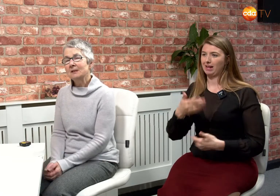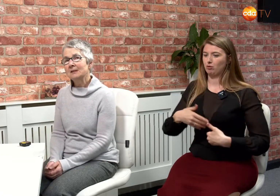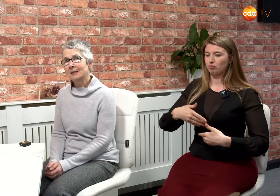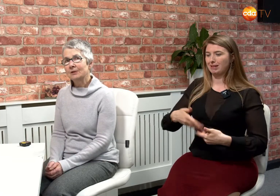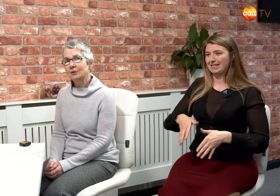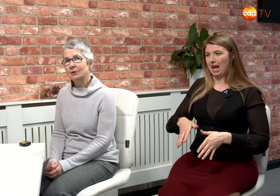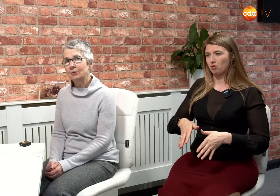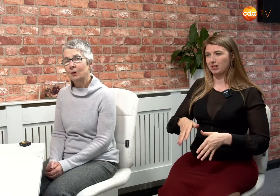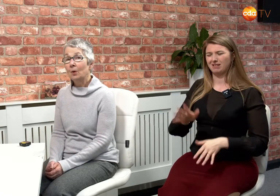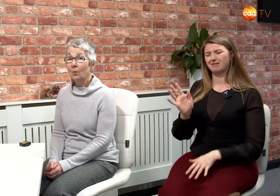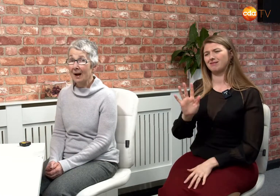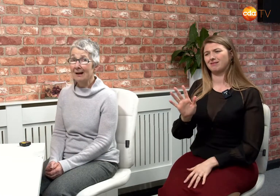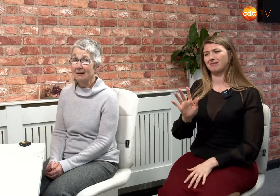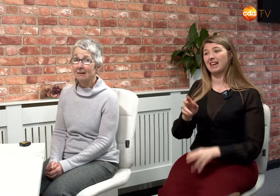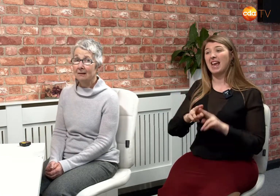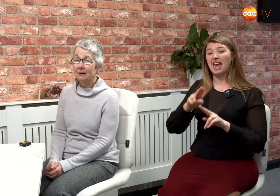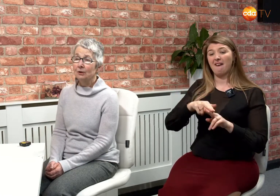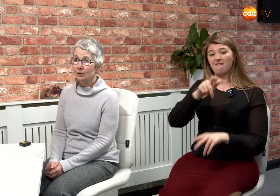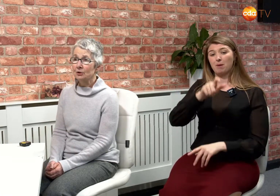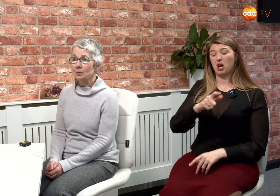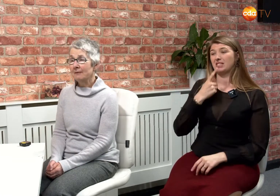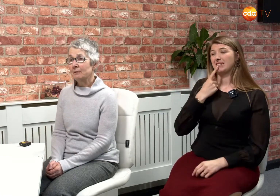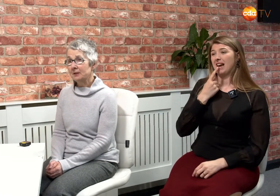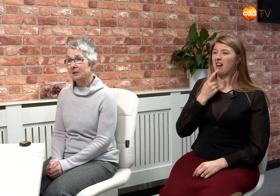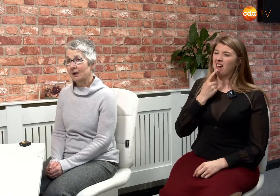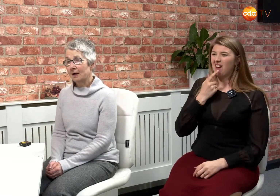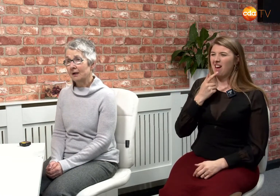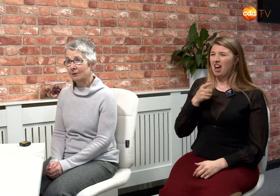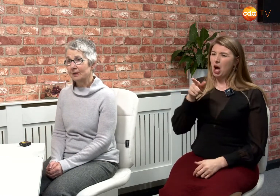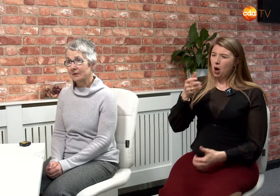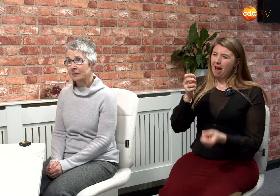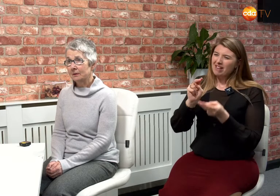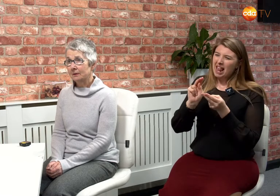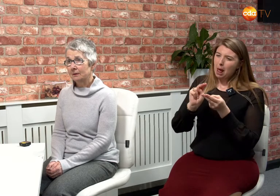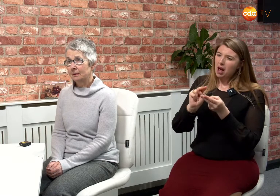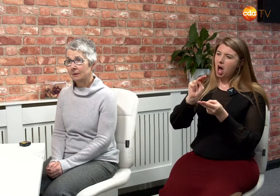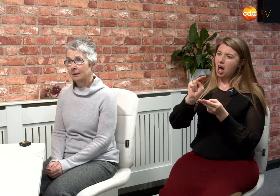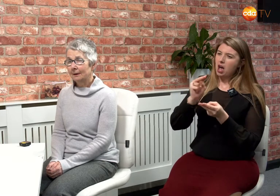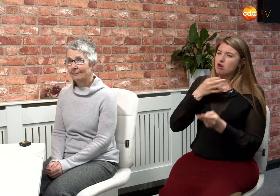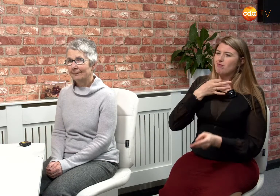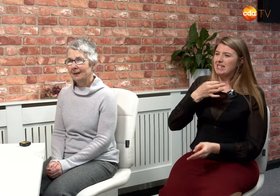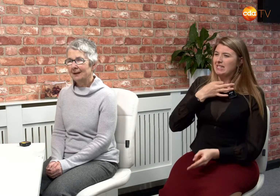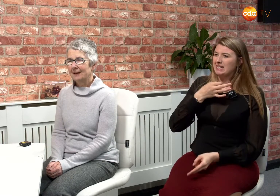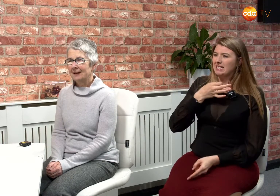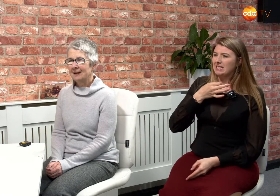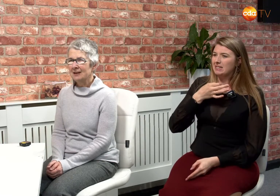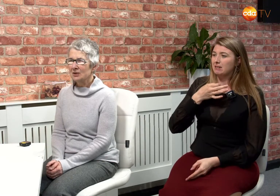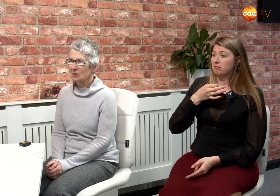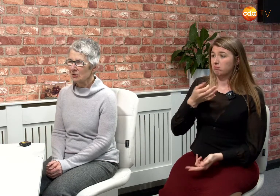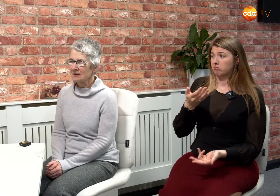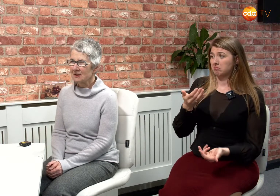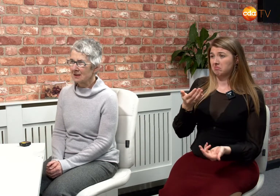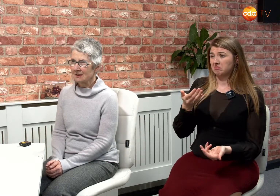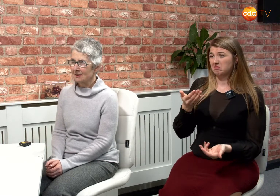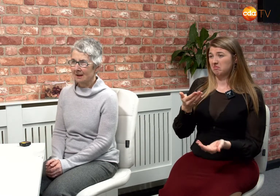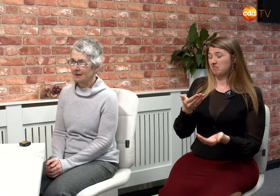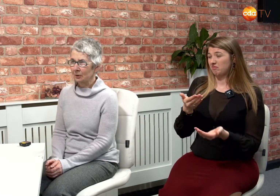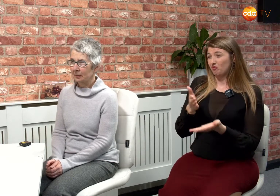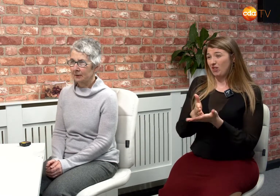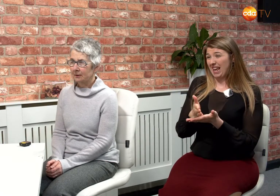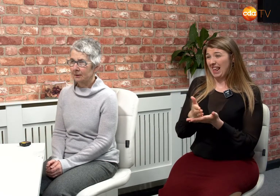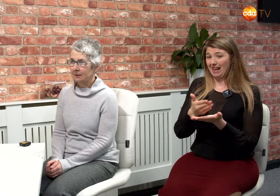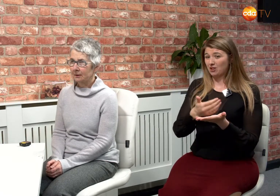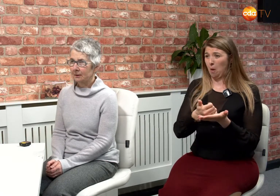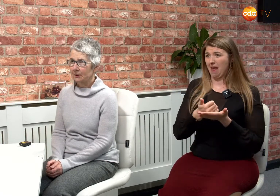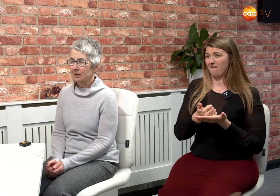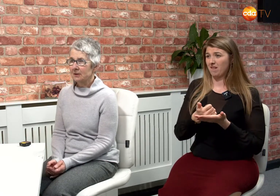if somebody says to you, well, you do have a bit of a higher risk, it sort of doesn't